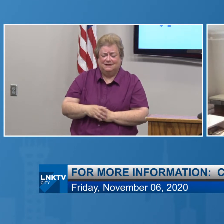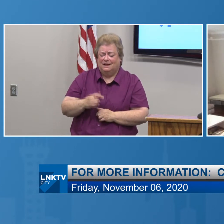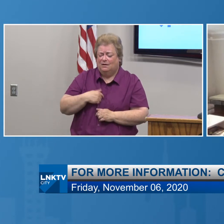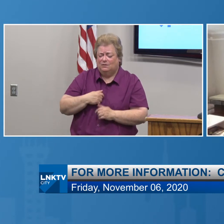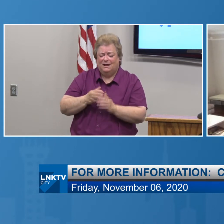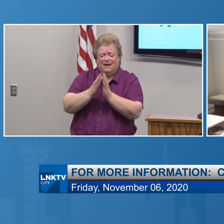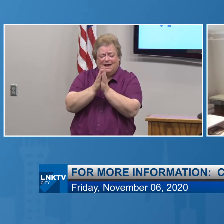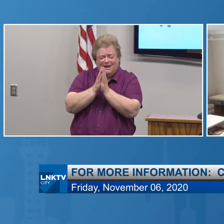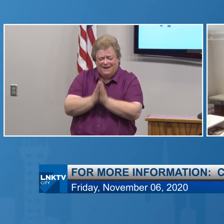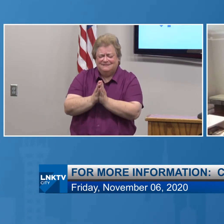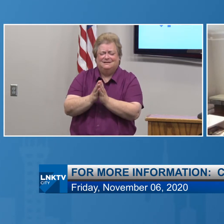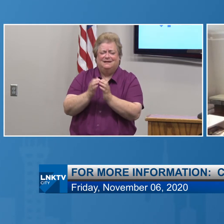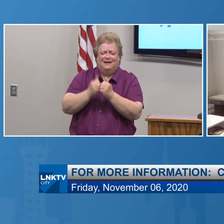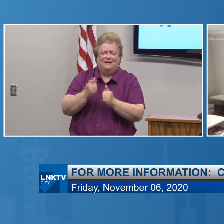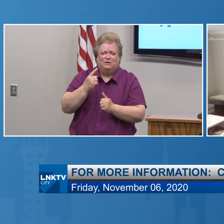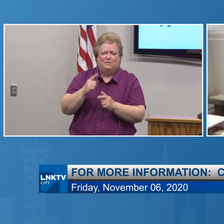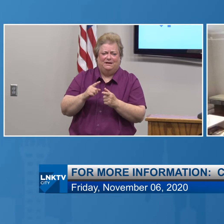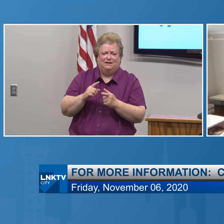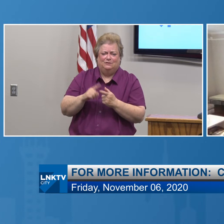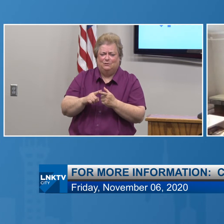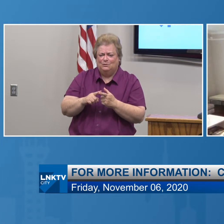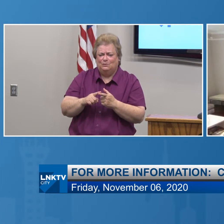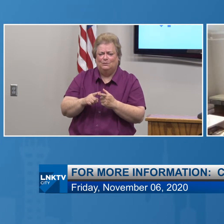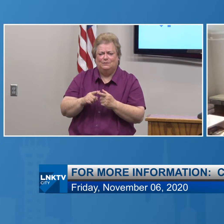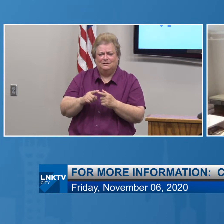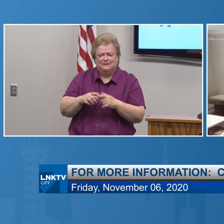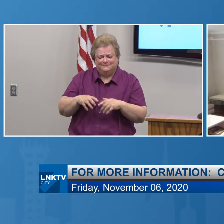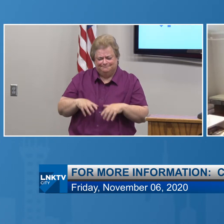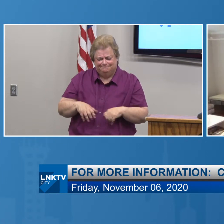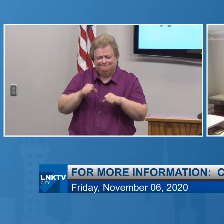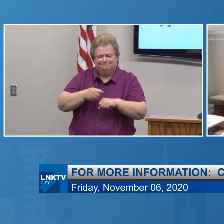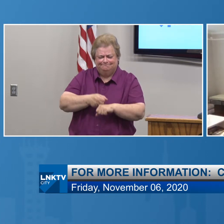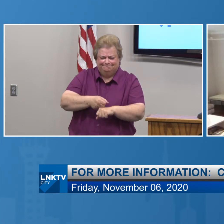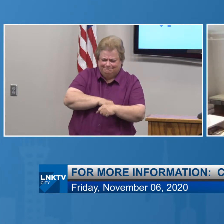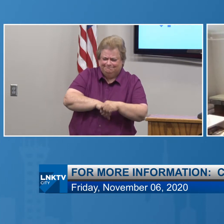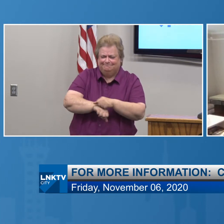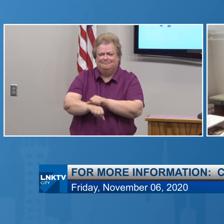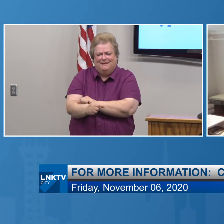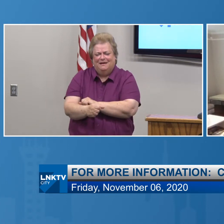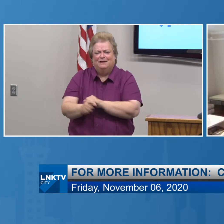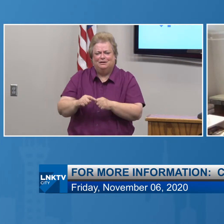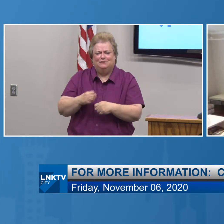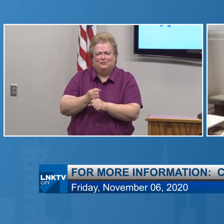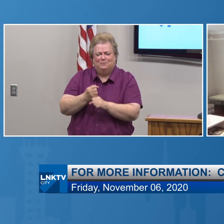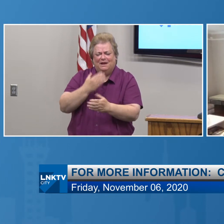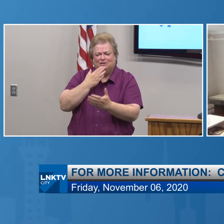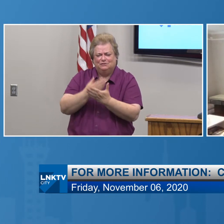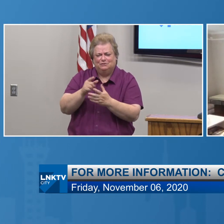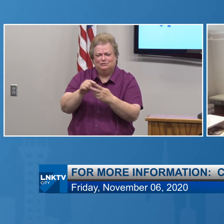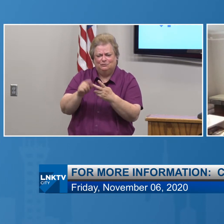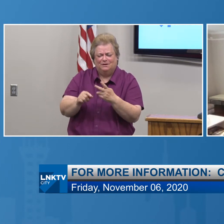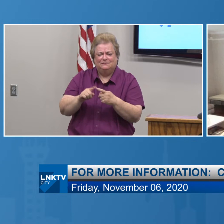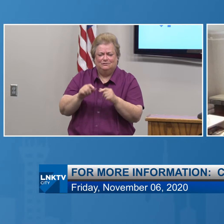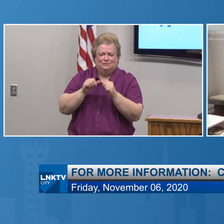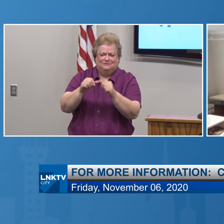Lincoln and Lancaster County to step up, to do their part, to make the smart choices to stay safe.